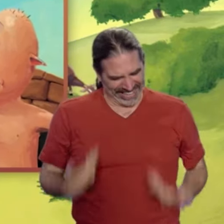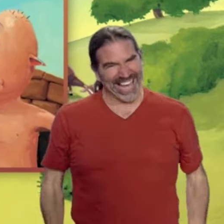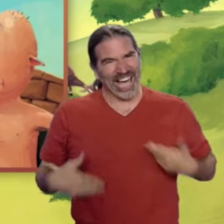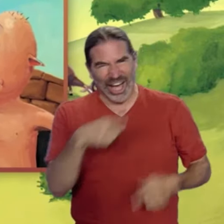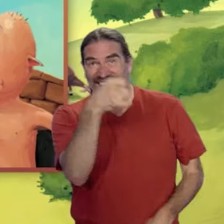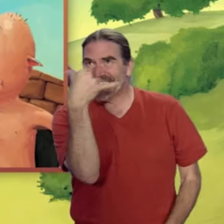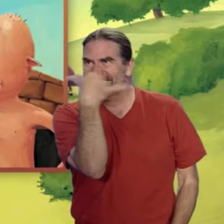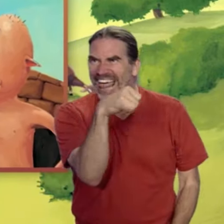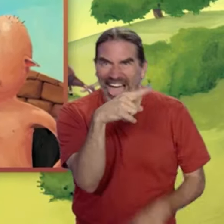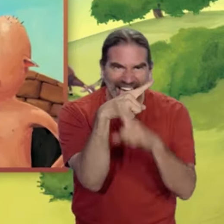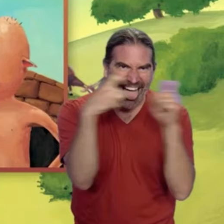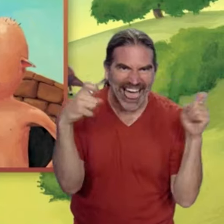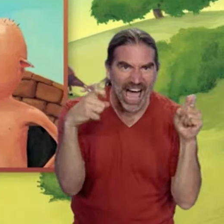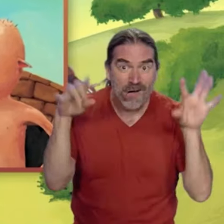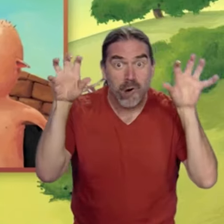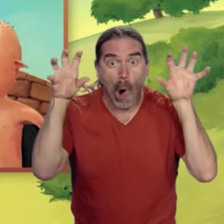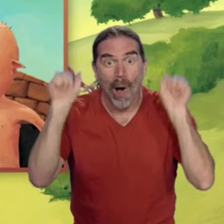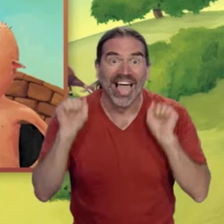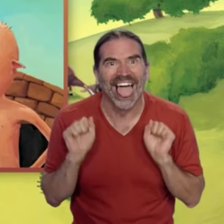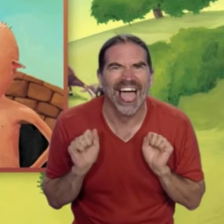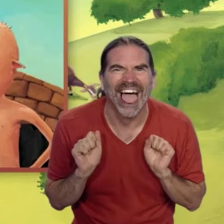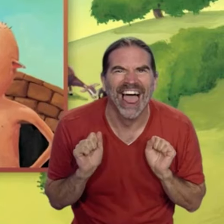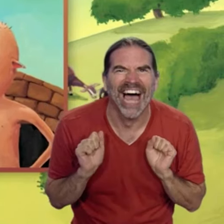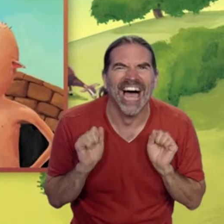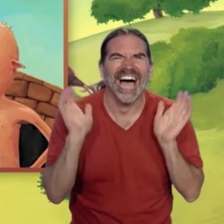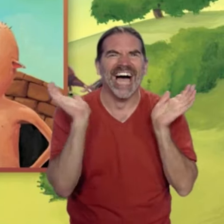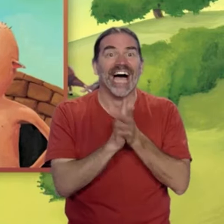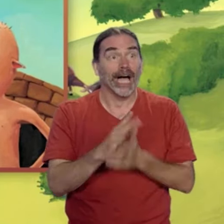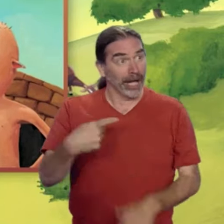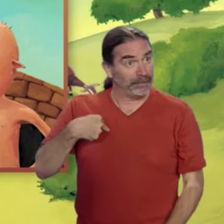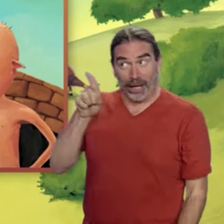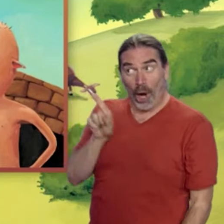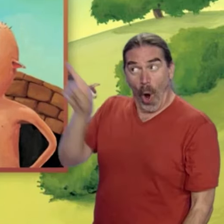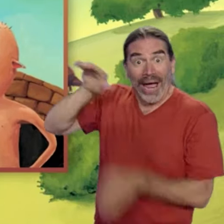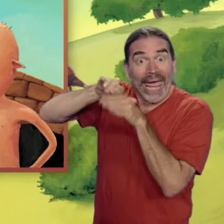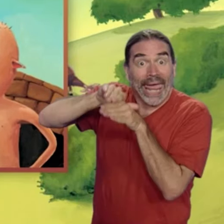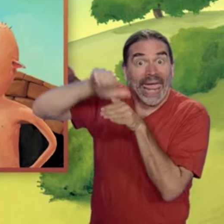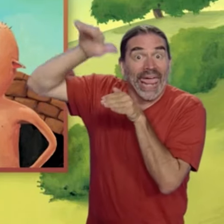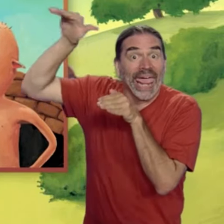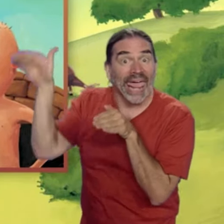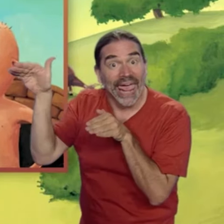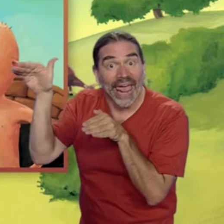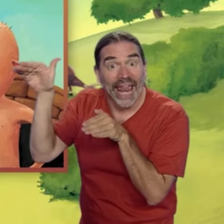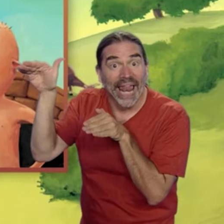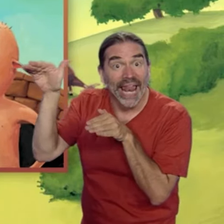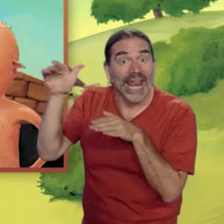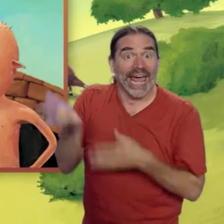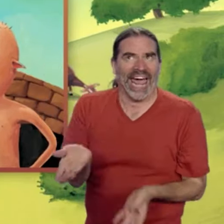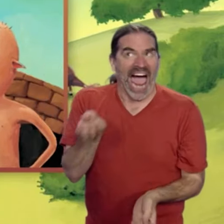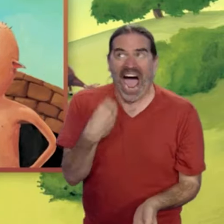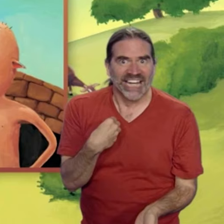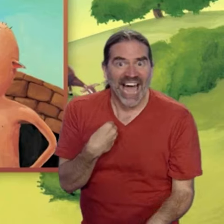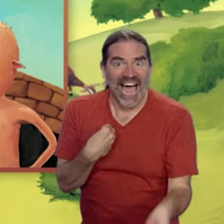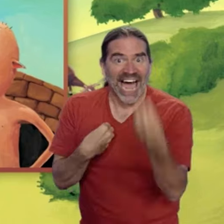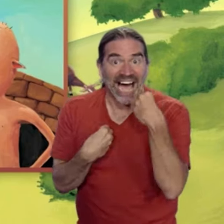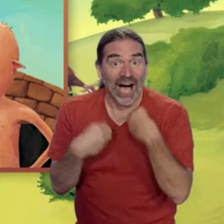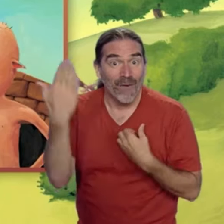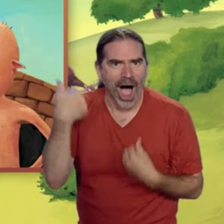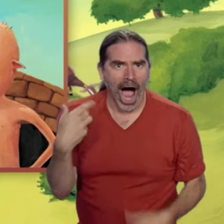you big ugly troll, called out the second billy goat Gruff. I'm going up to the meadow on the hill to eat and